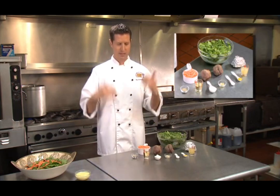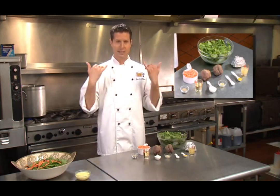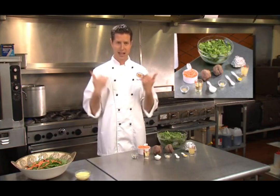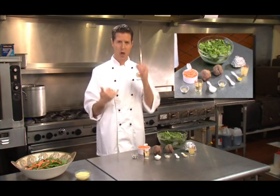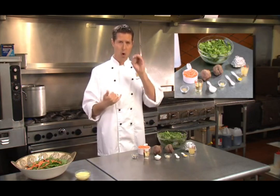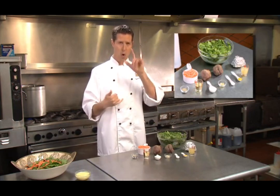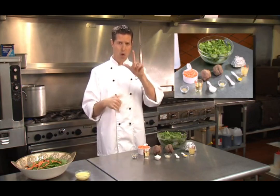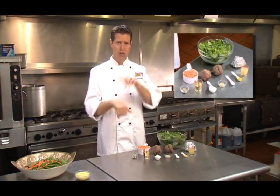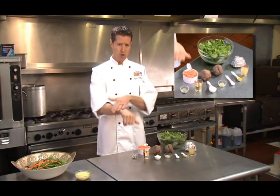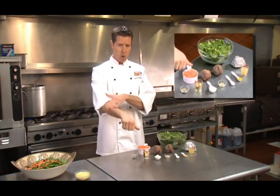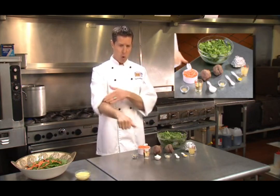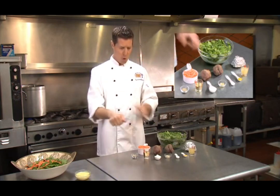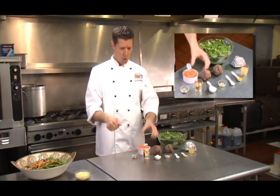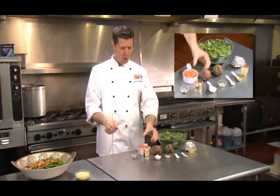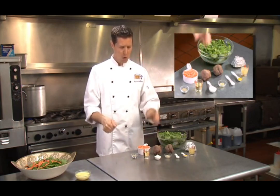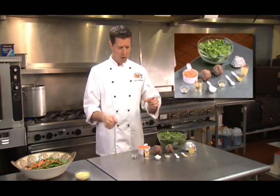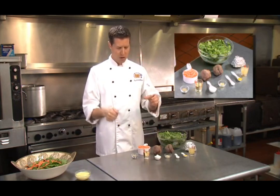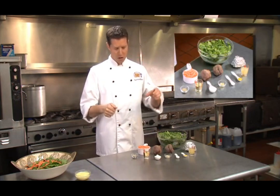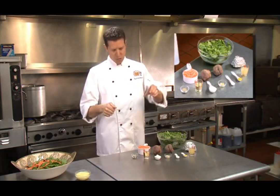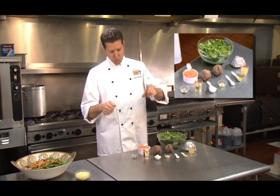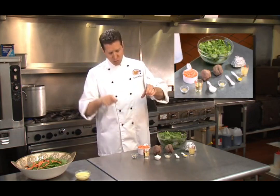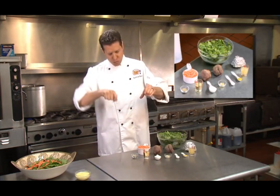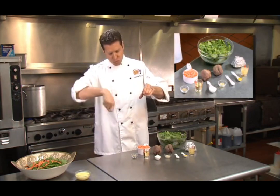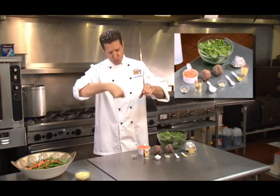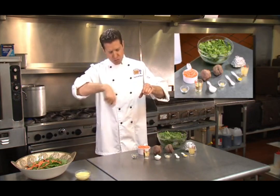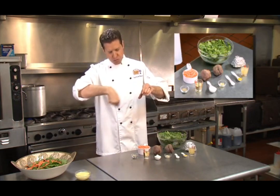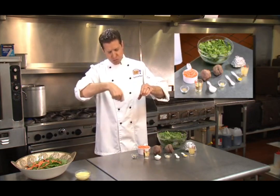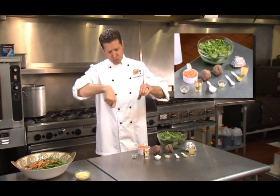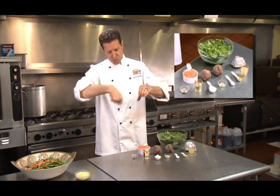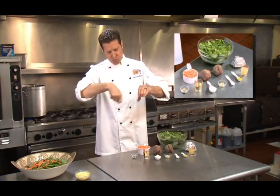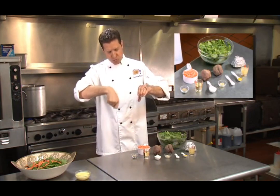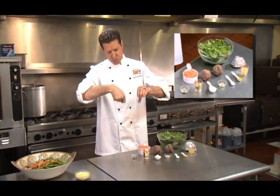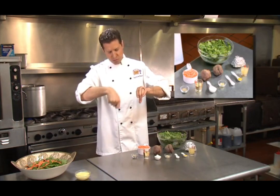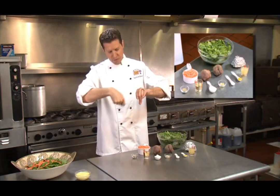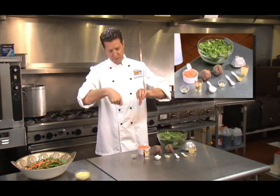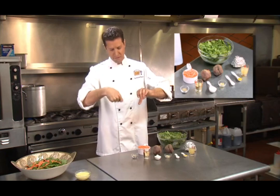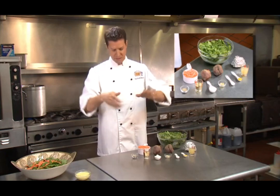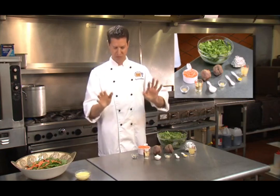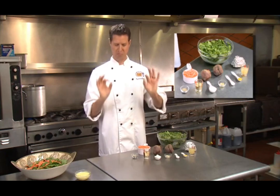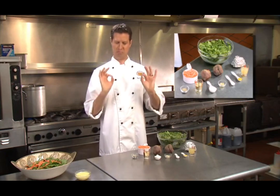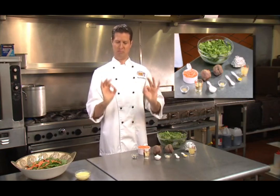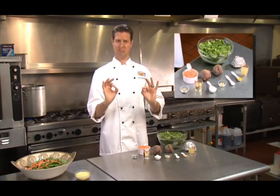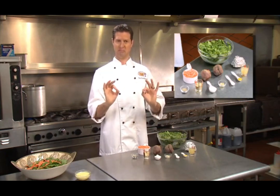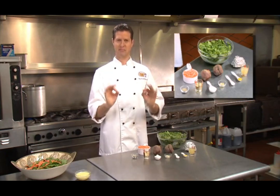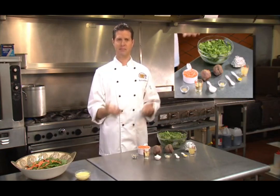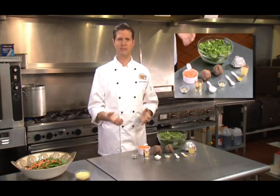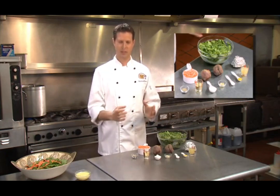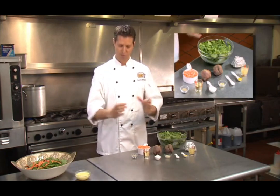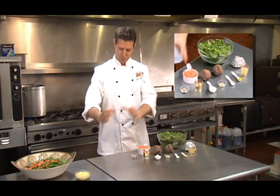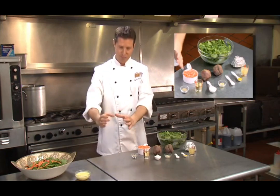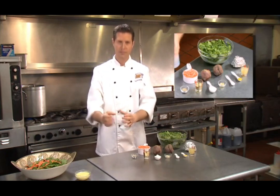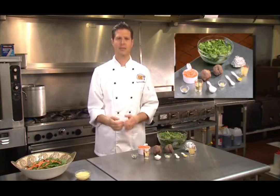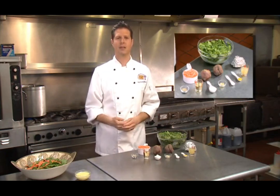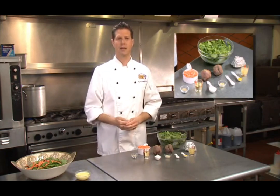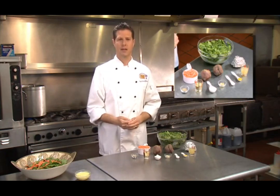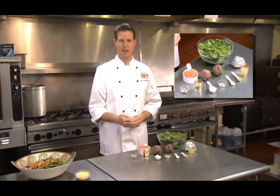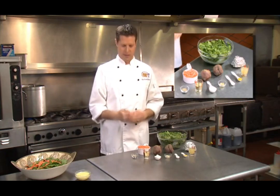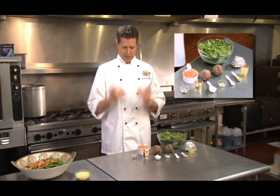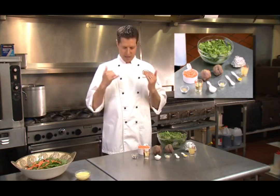Now slowly add the oil, stirring as you go, until the dressing is well mixed. Add a little